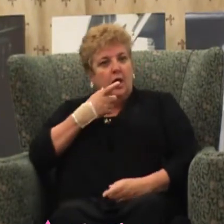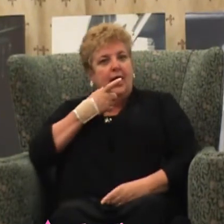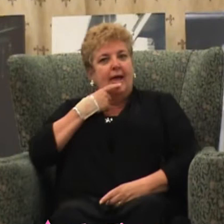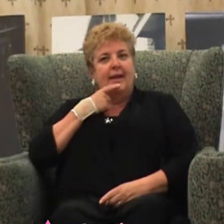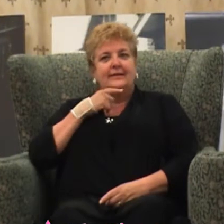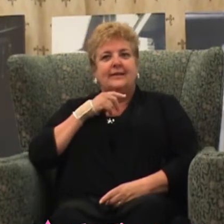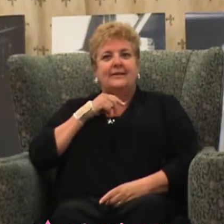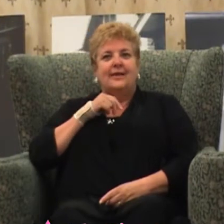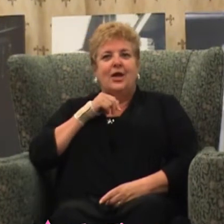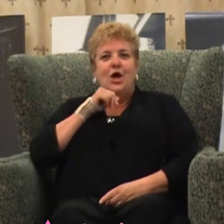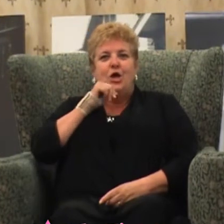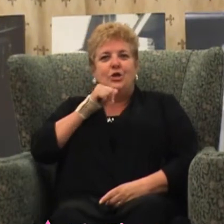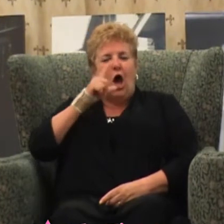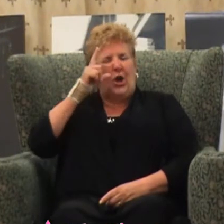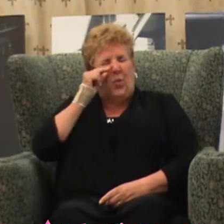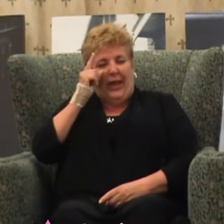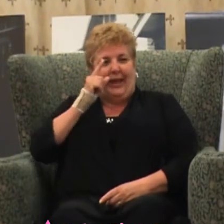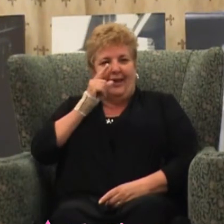wink." And